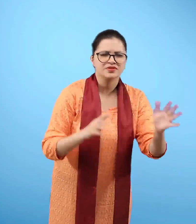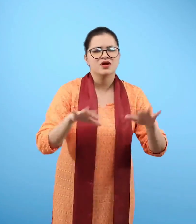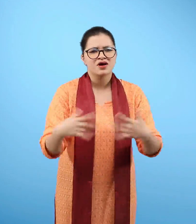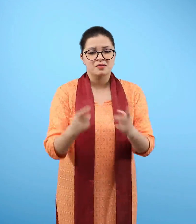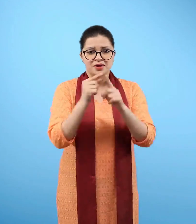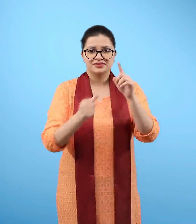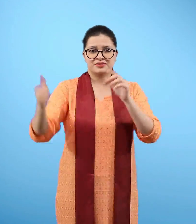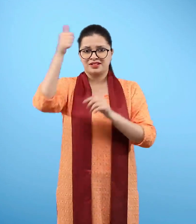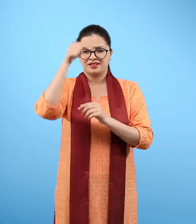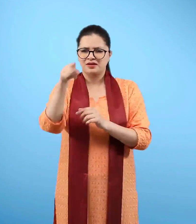Rashtrapati Bhavan,